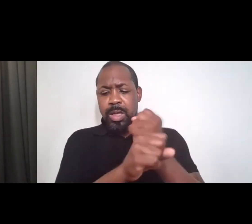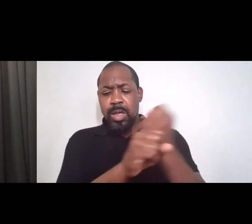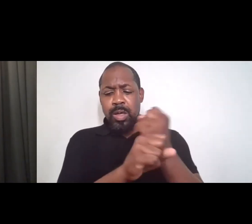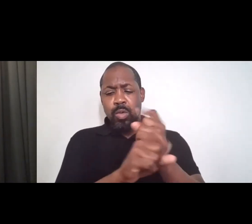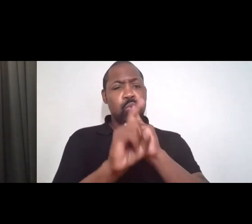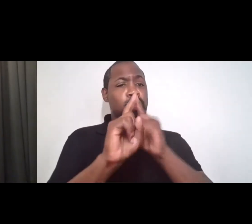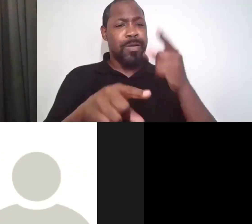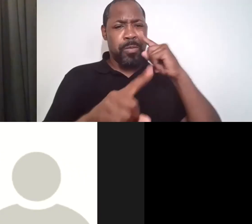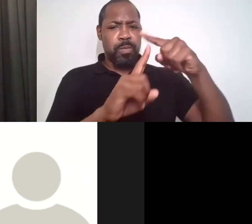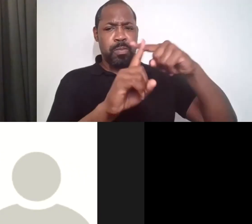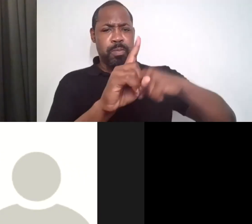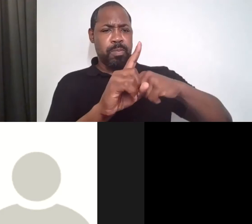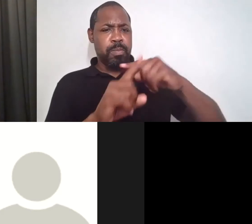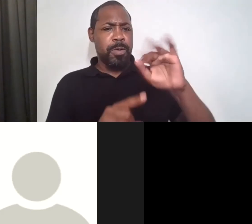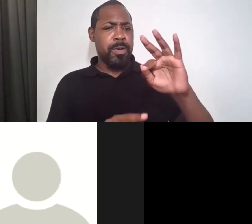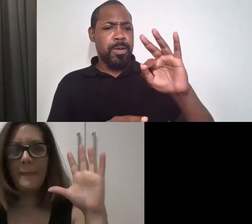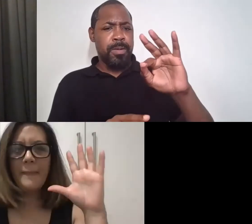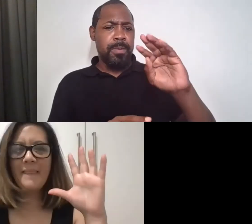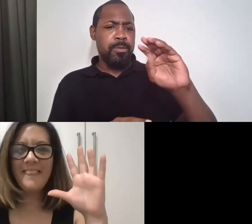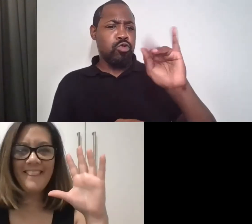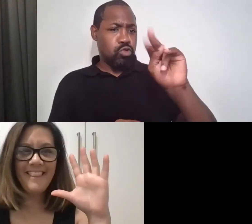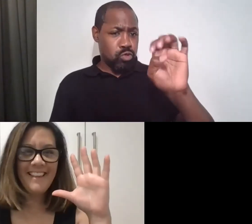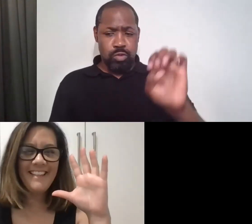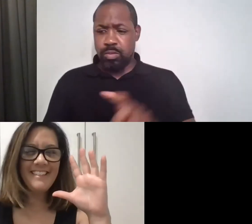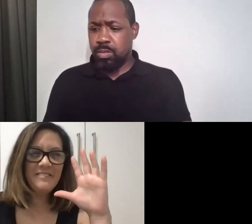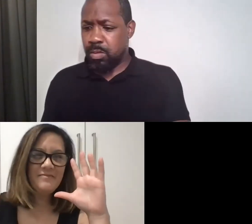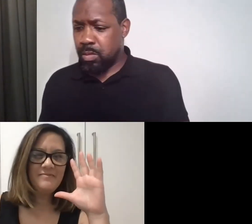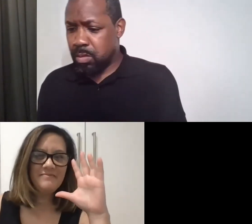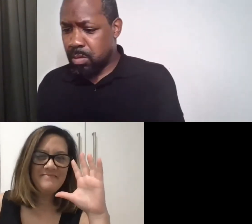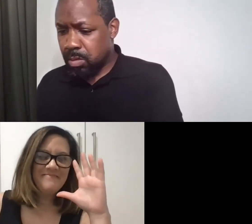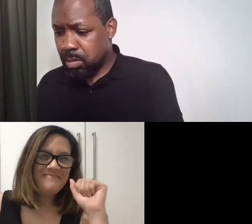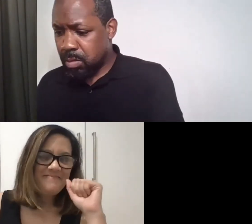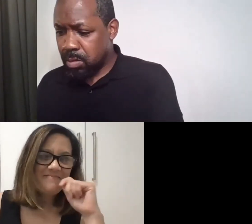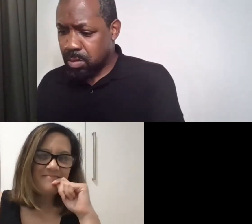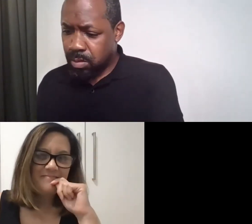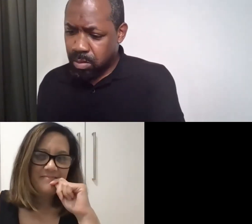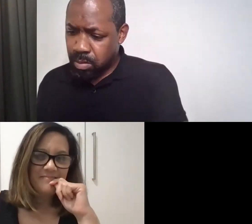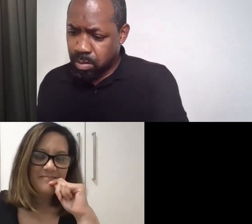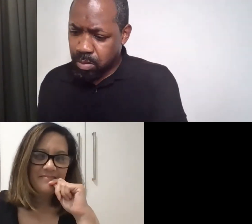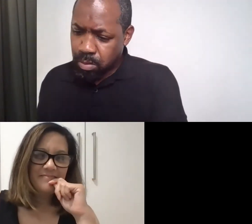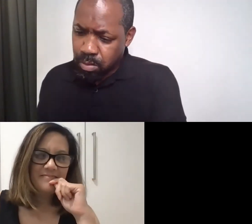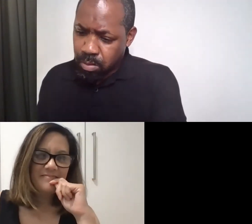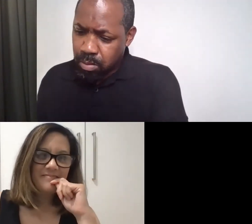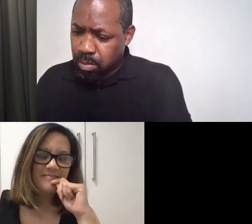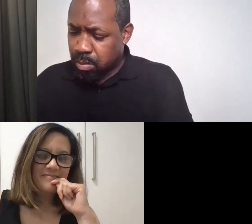I want to talk about the office statistics for the month of, for the month of June.